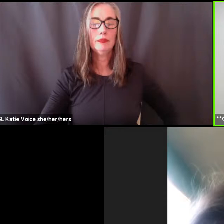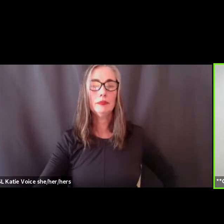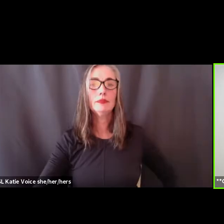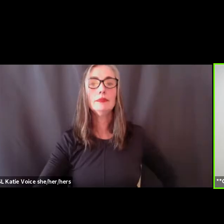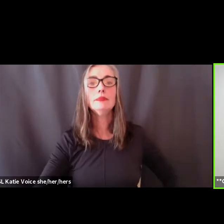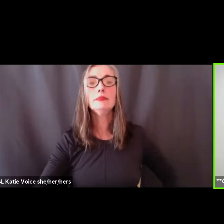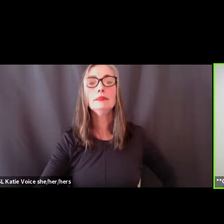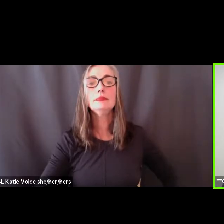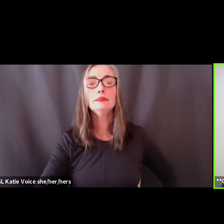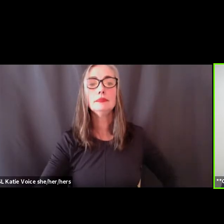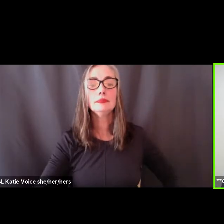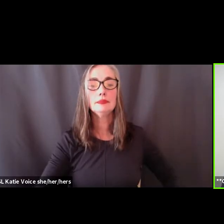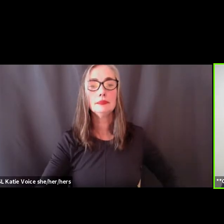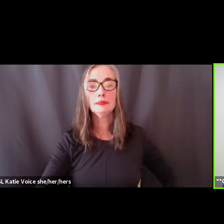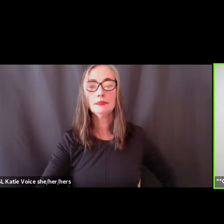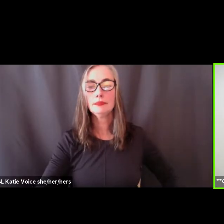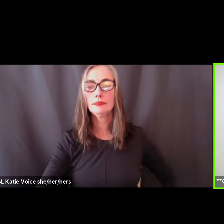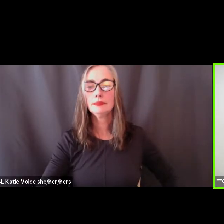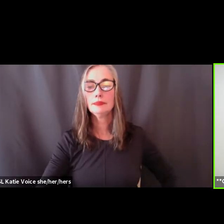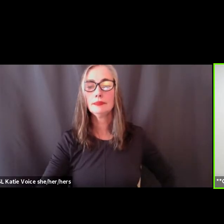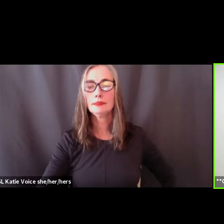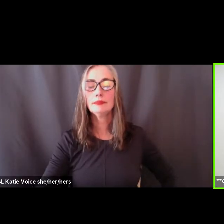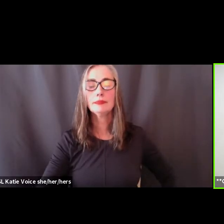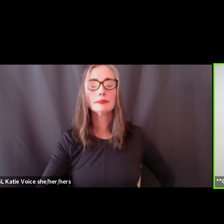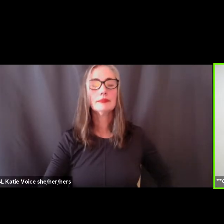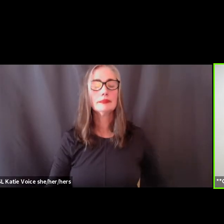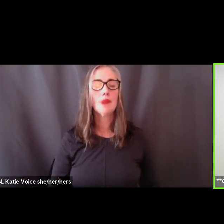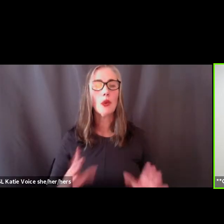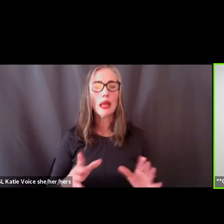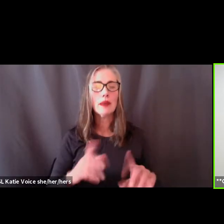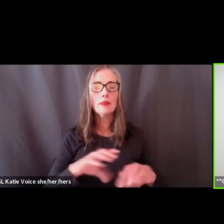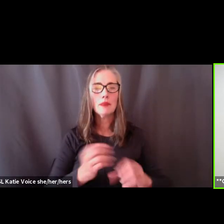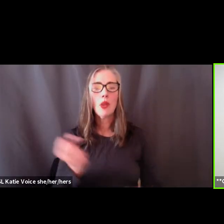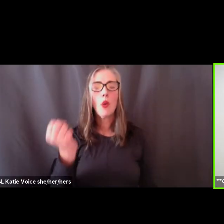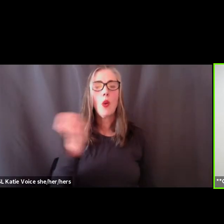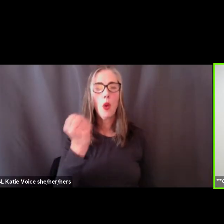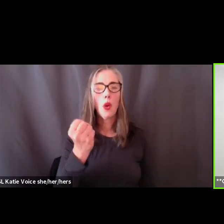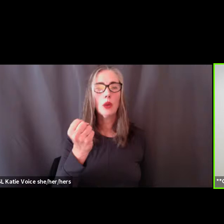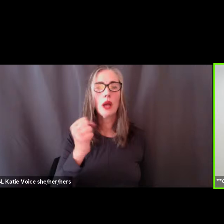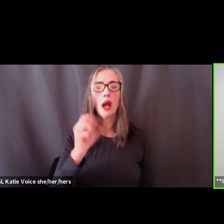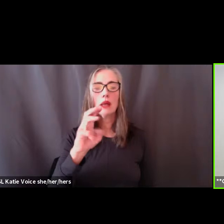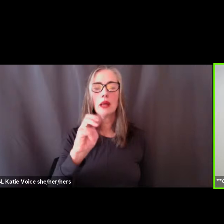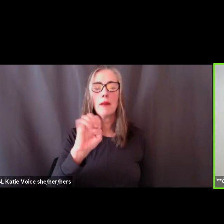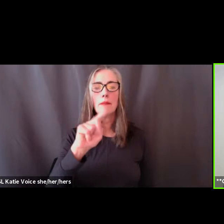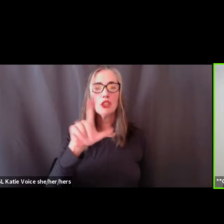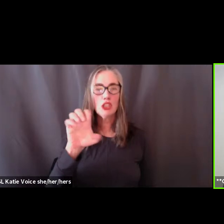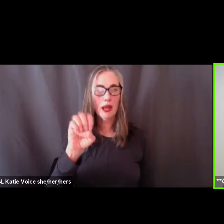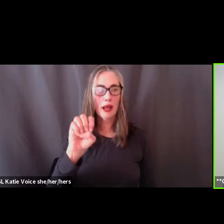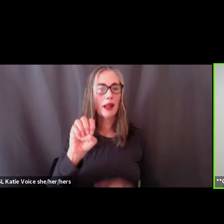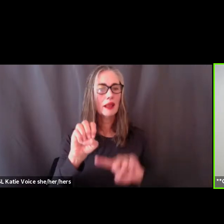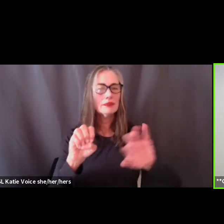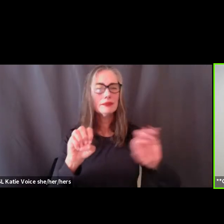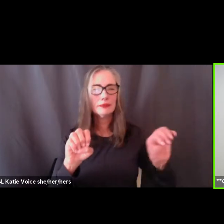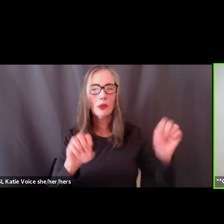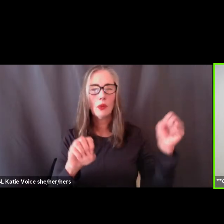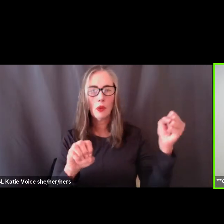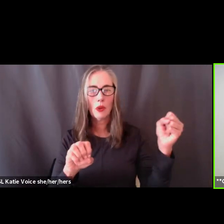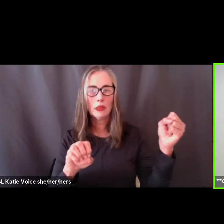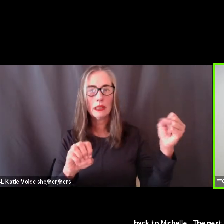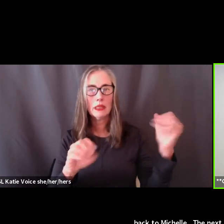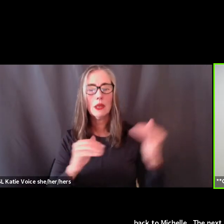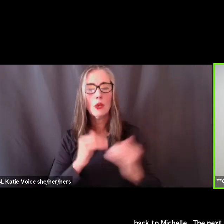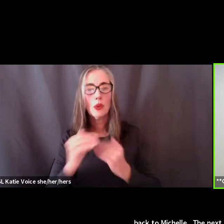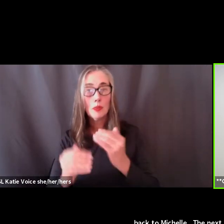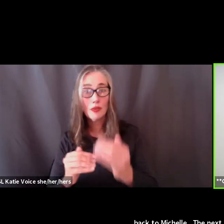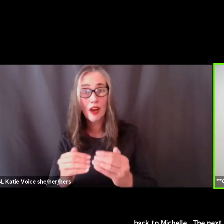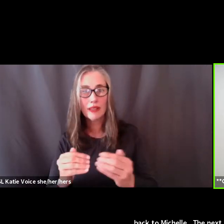Okay, let's move on, and we'll come back to Michelle. The next speaker I see seeking recognition. Again, this is just really for questions on this item,